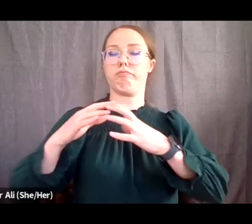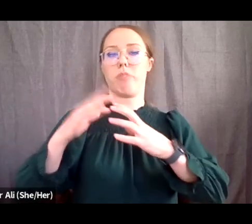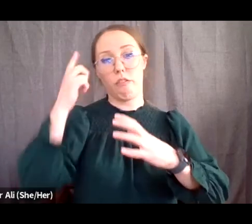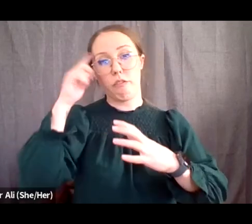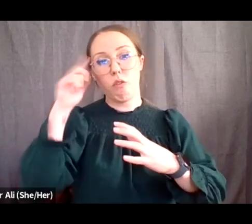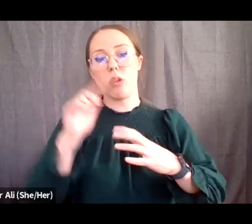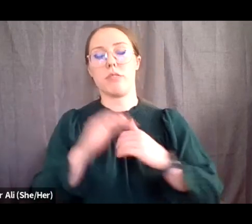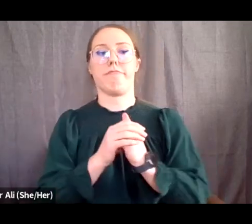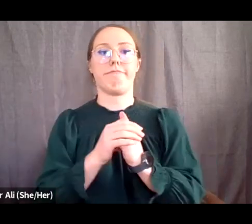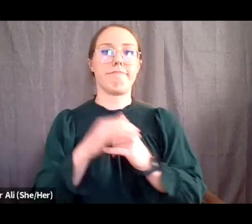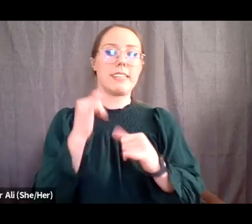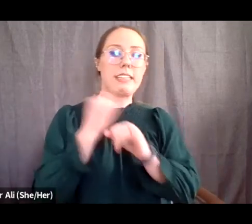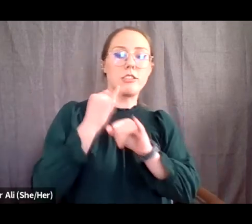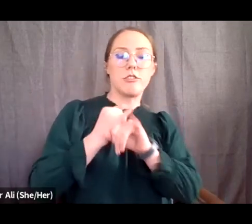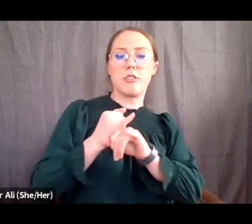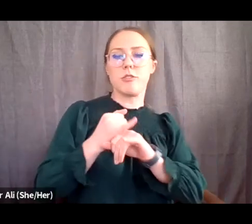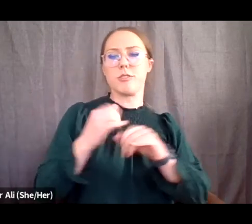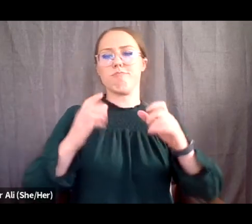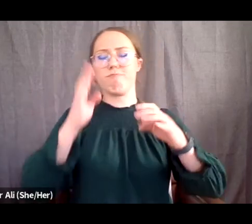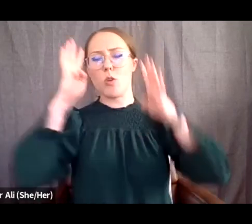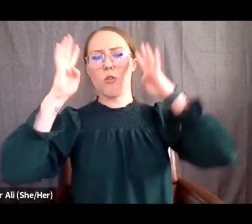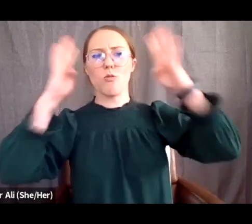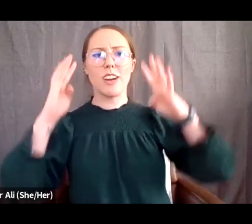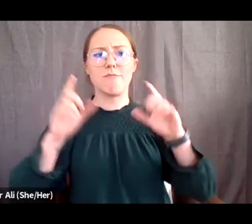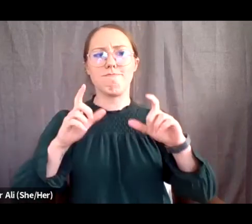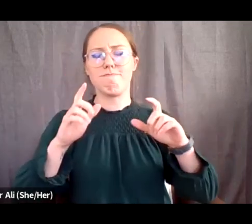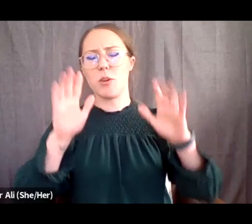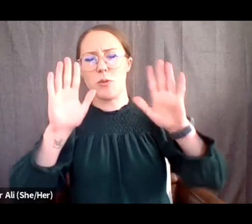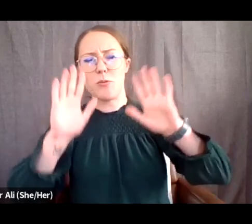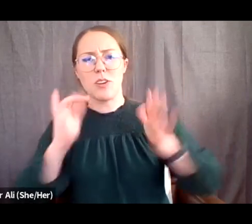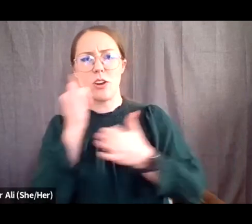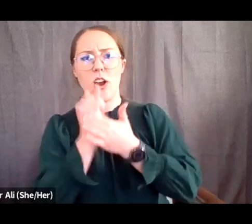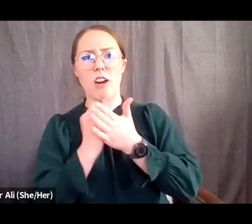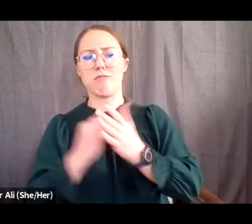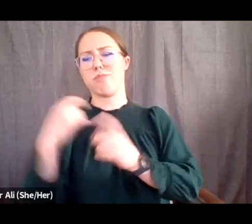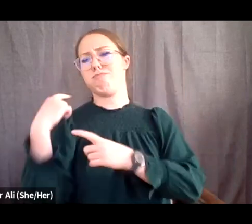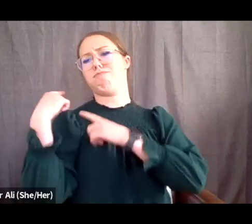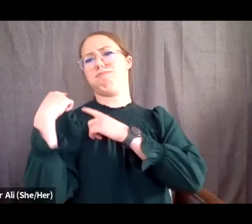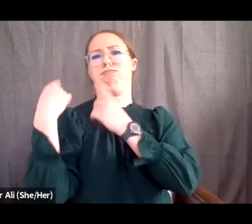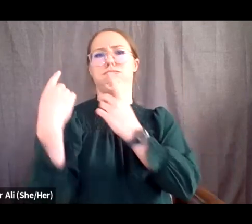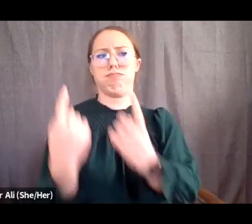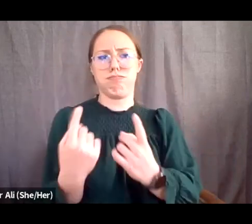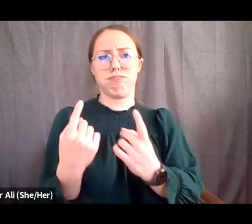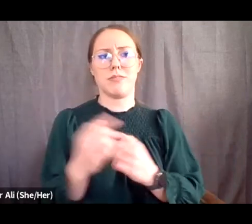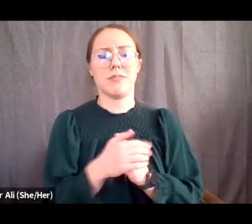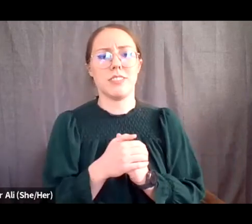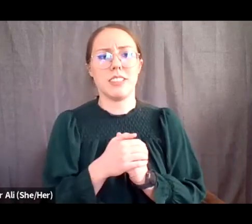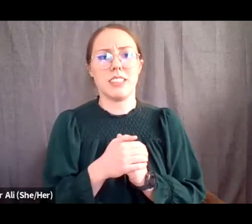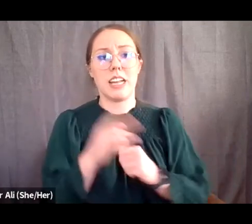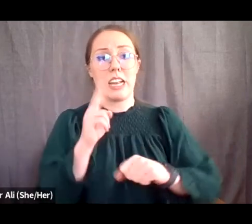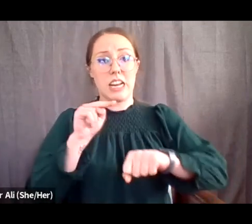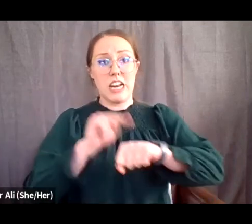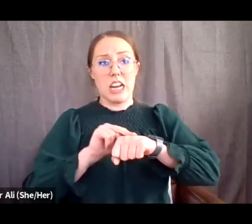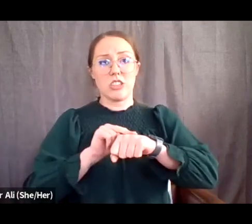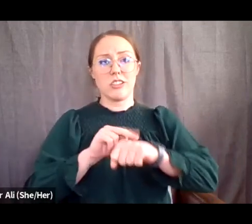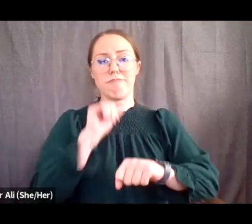been creating great art for decades and were forged in cultural moments of revolution and resistance, and a nation that has not